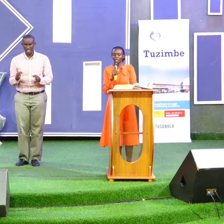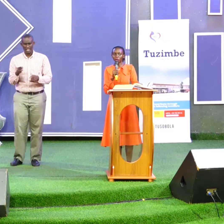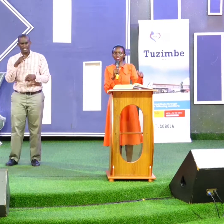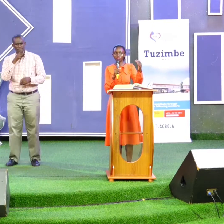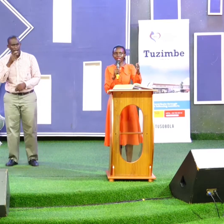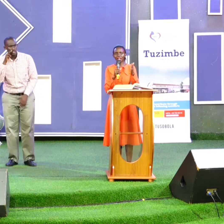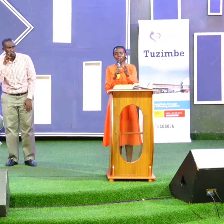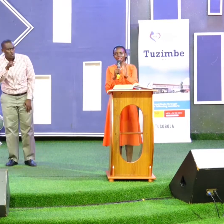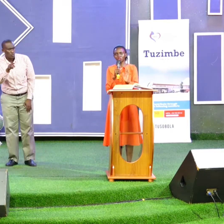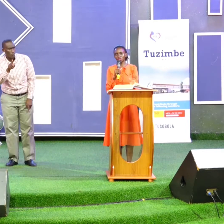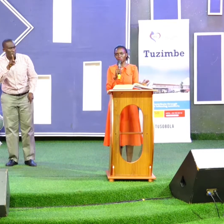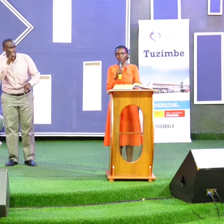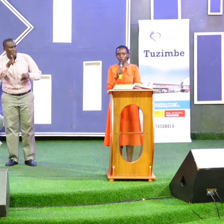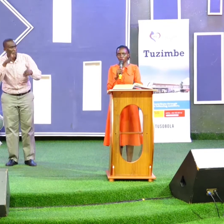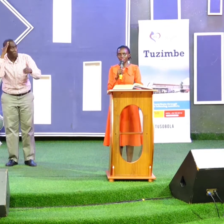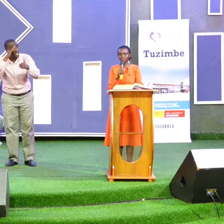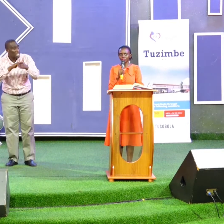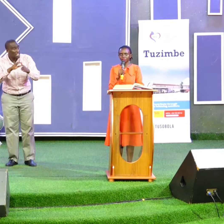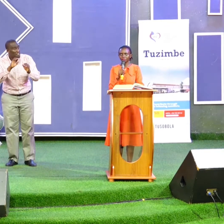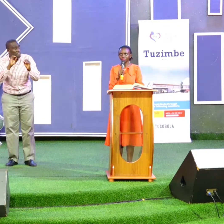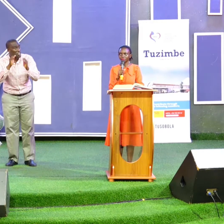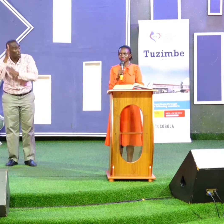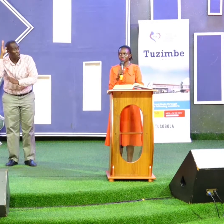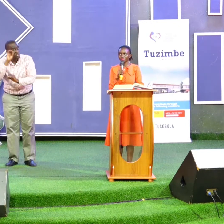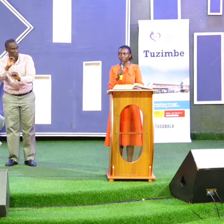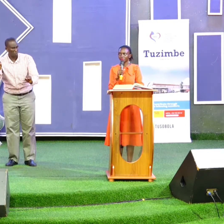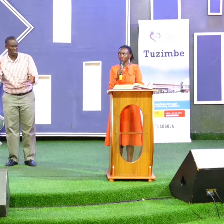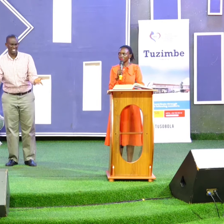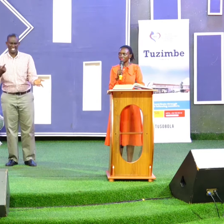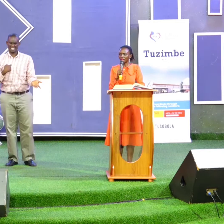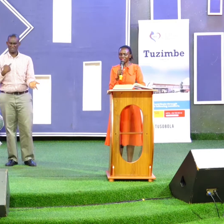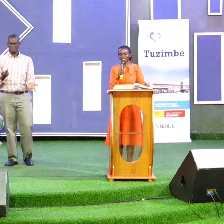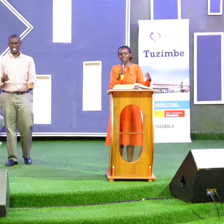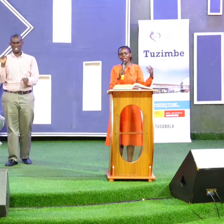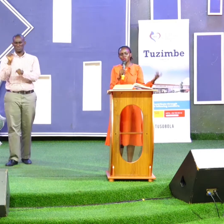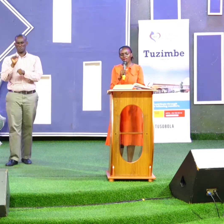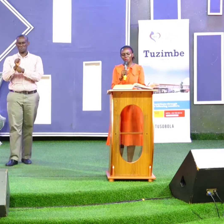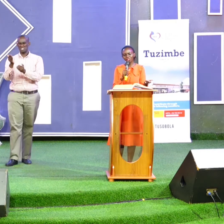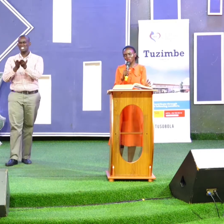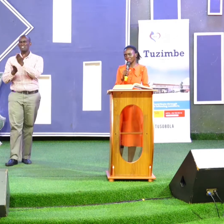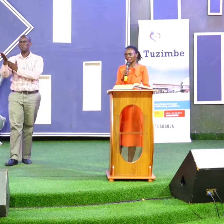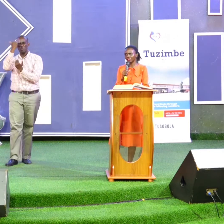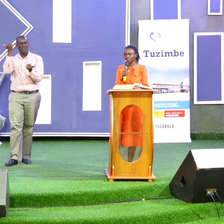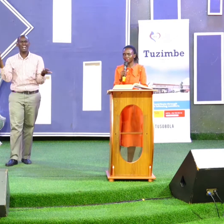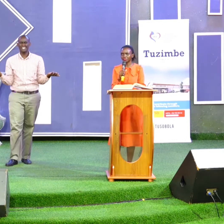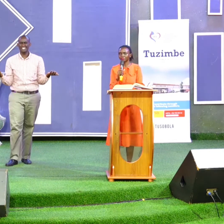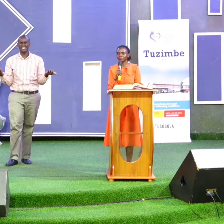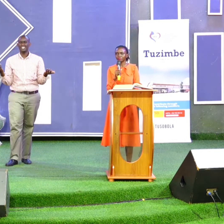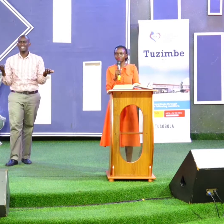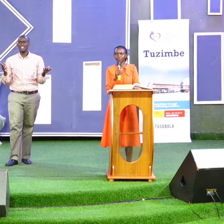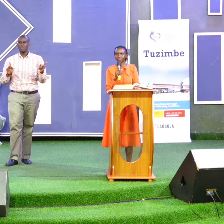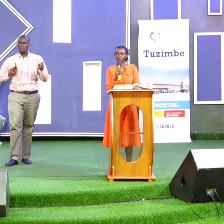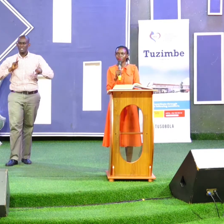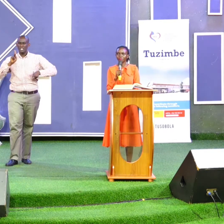Katonda. He was looking at those that do not fear God. N'agamba naye kati bino mbikola muki. And he said, now why am I doing these things? Abantu